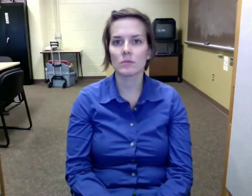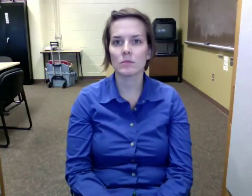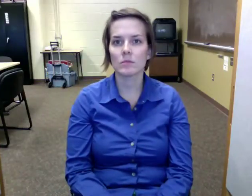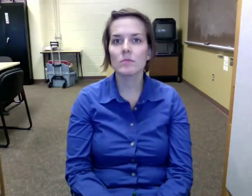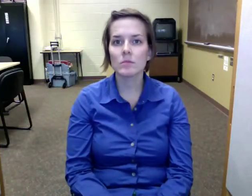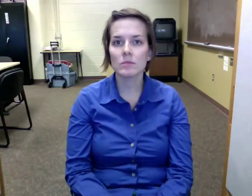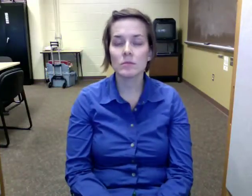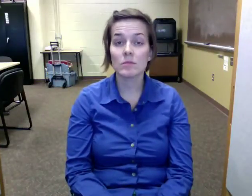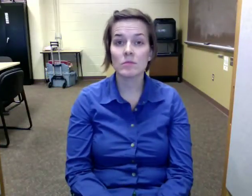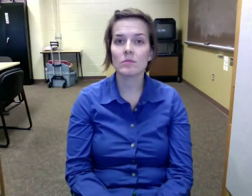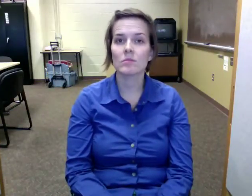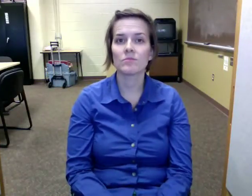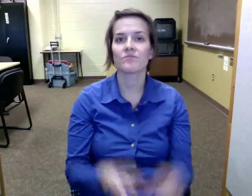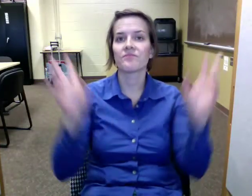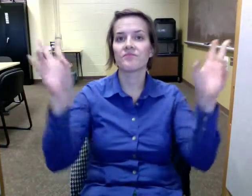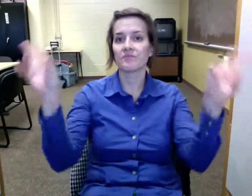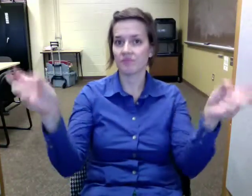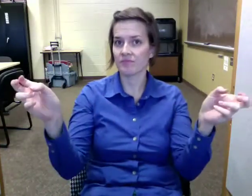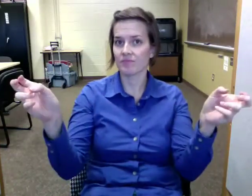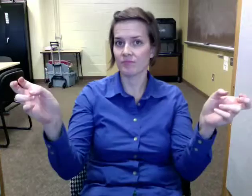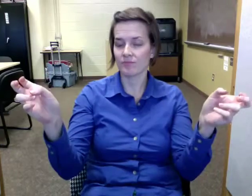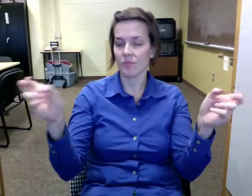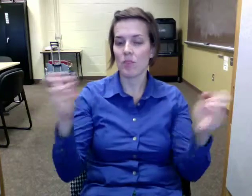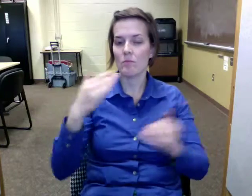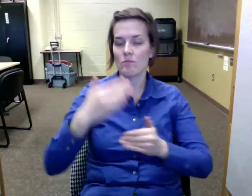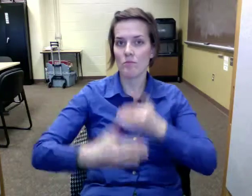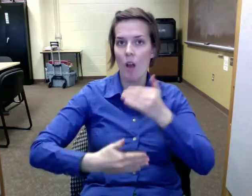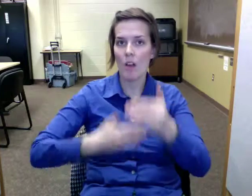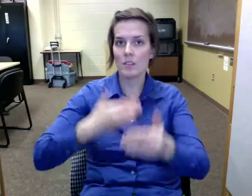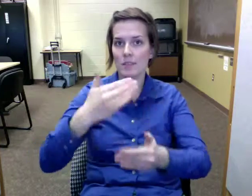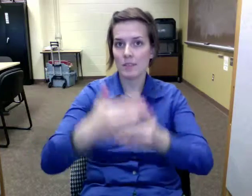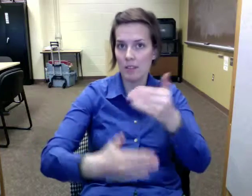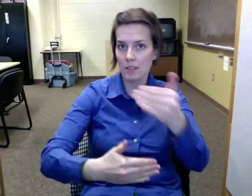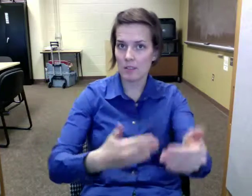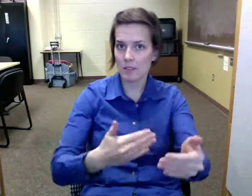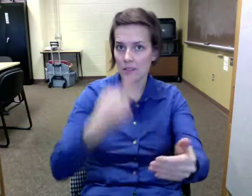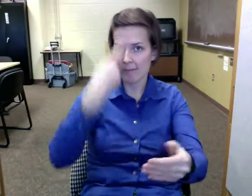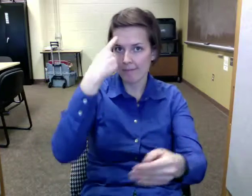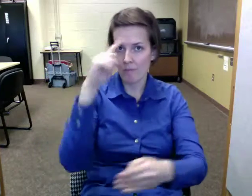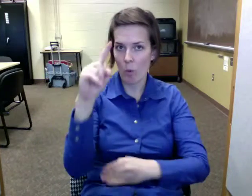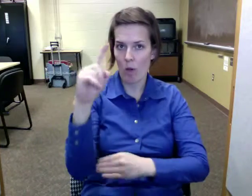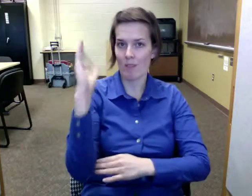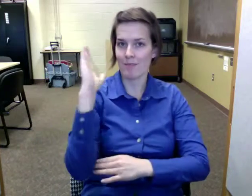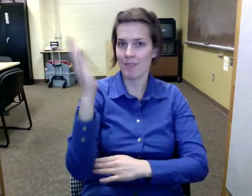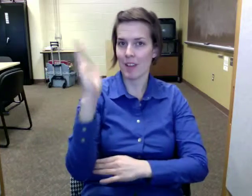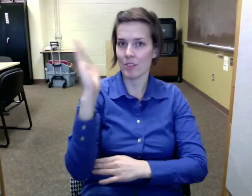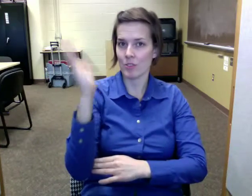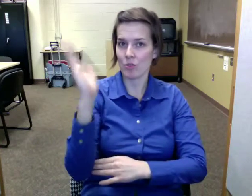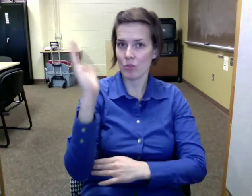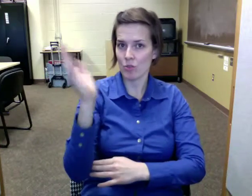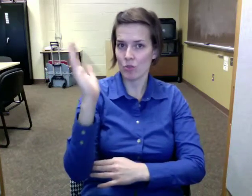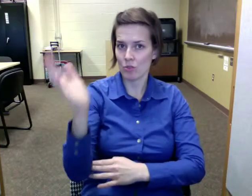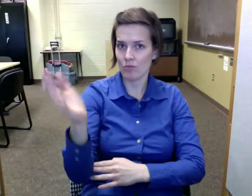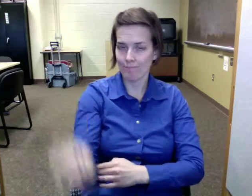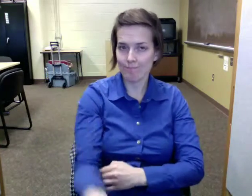the process of lecture comprehension. Okay, what I'm going to talk about is a very relevant